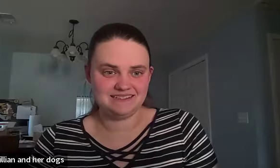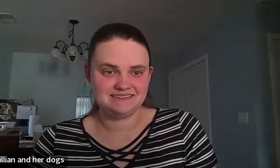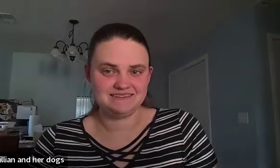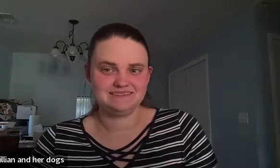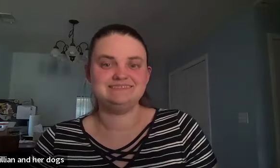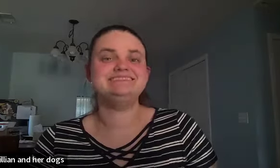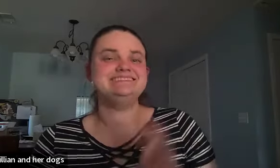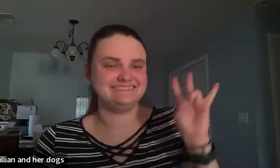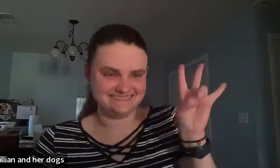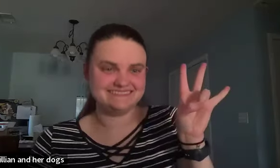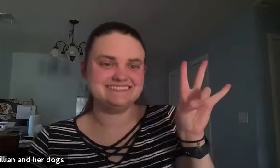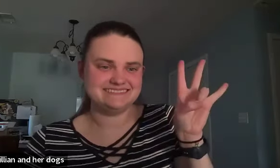7.